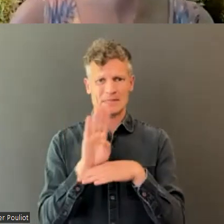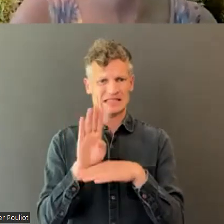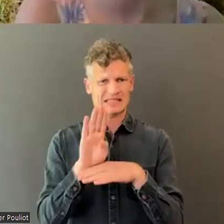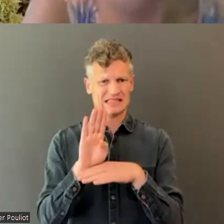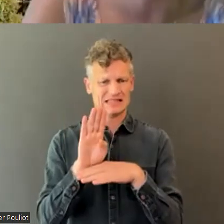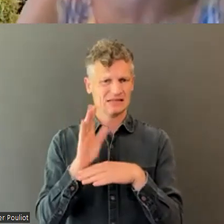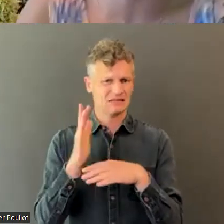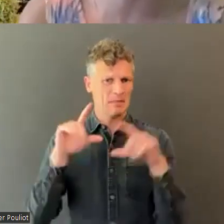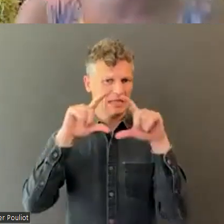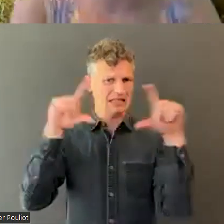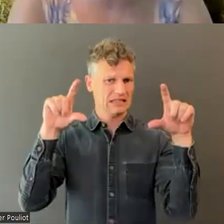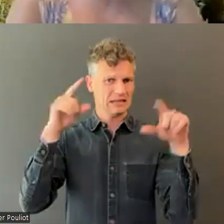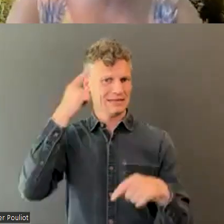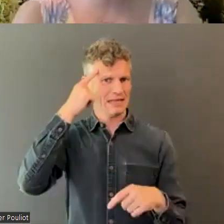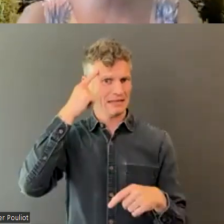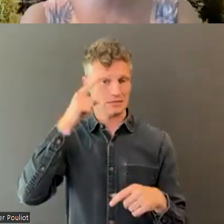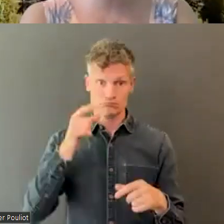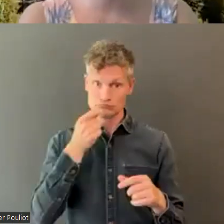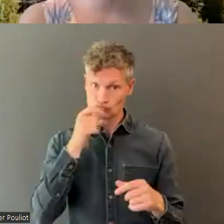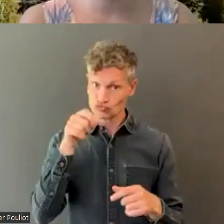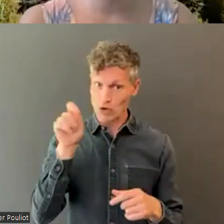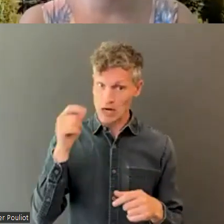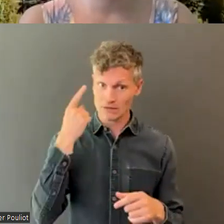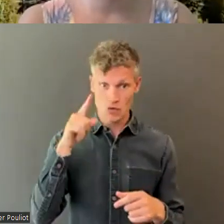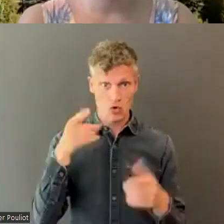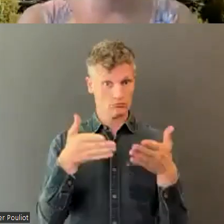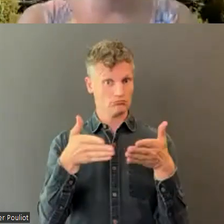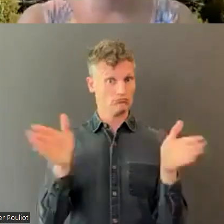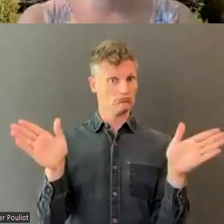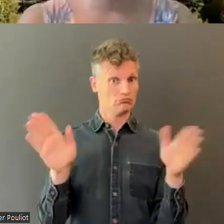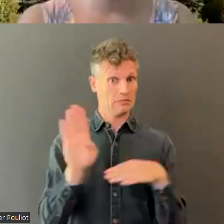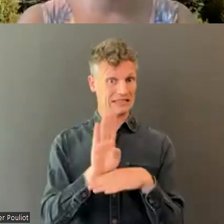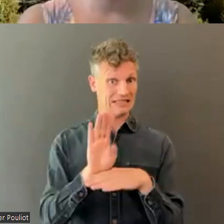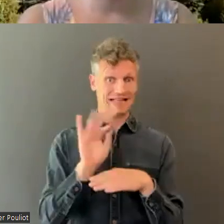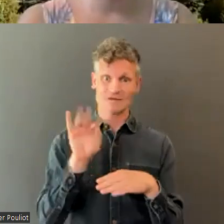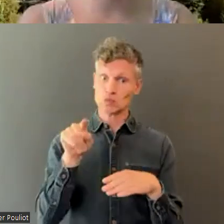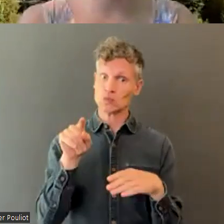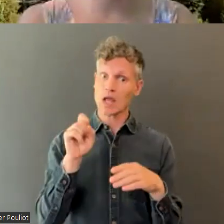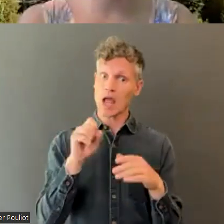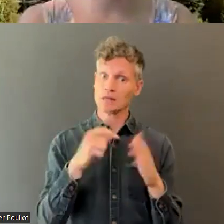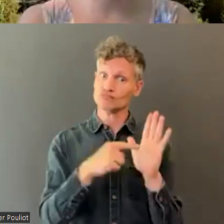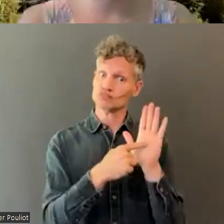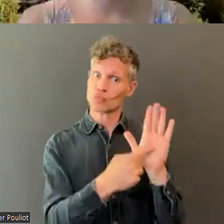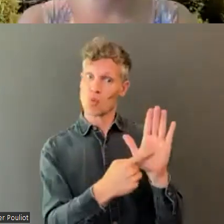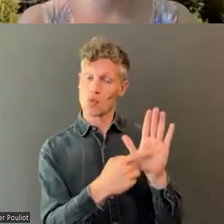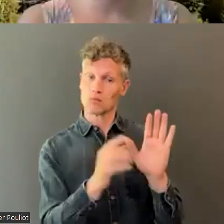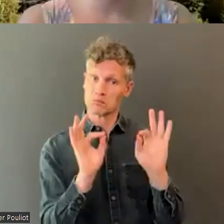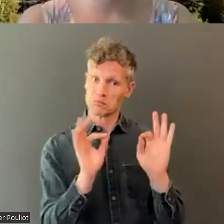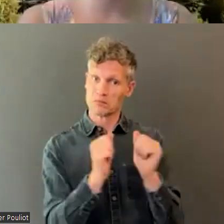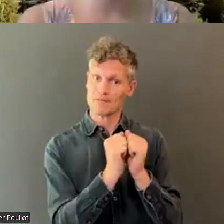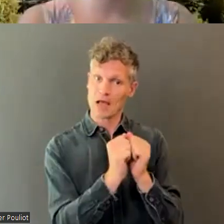do for the business overall? And if you can articulate value and make sure